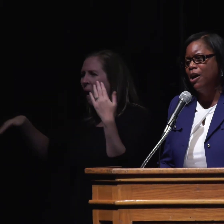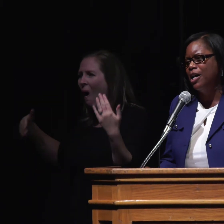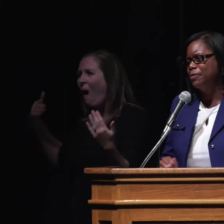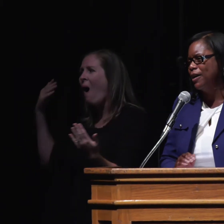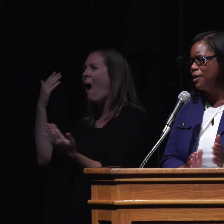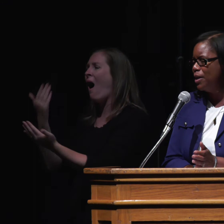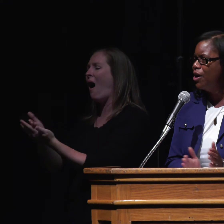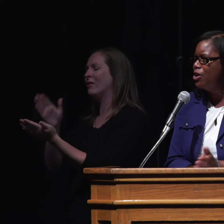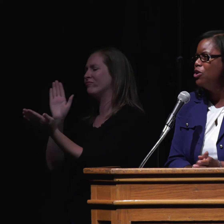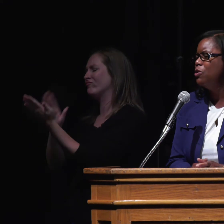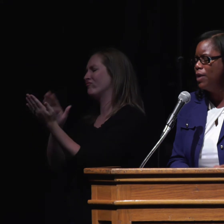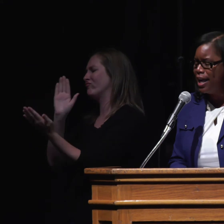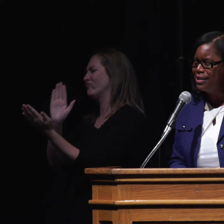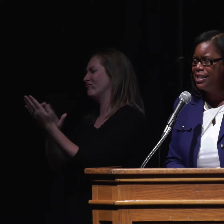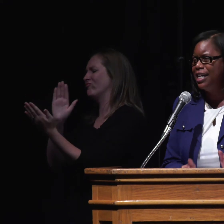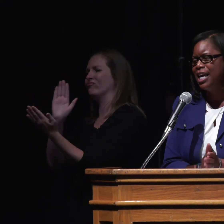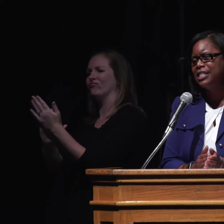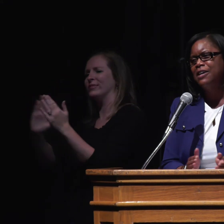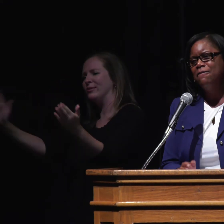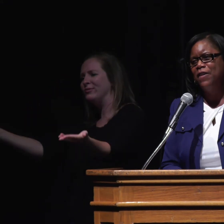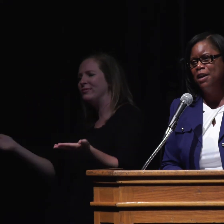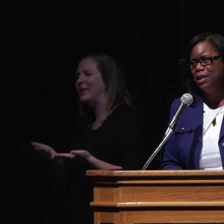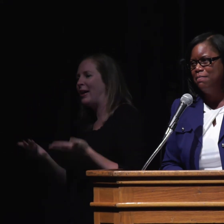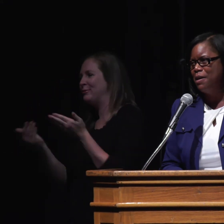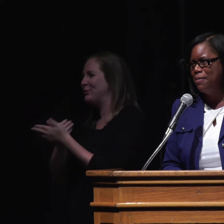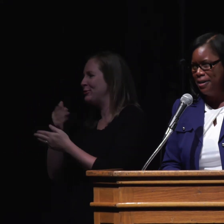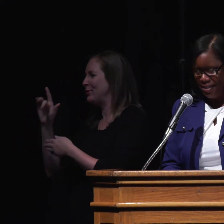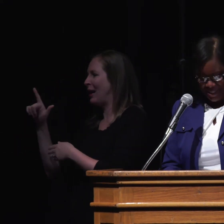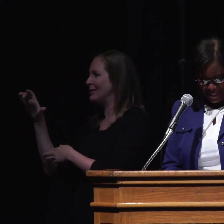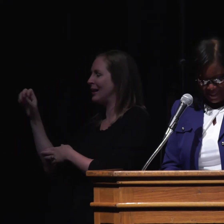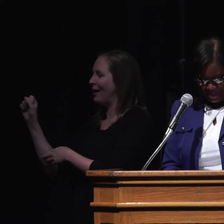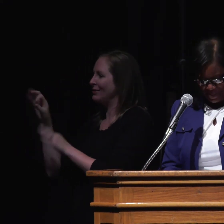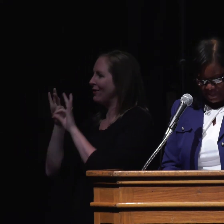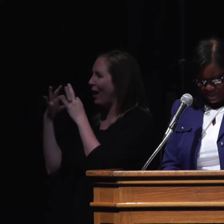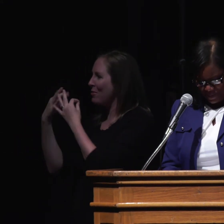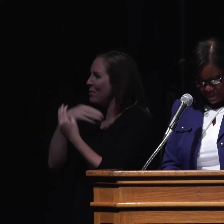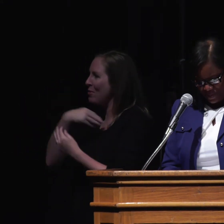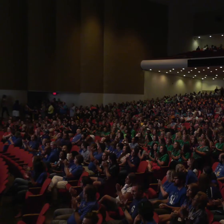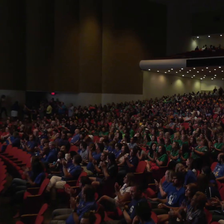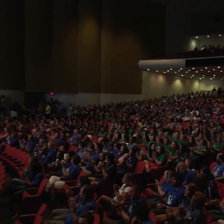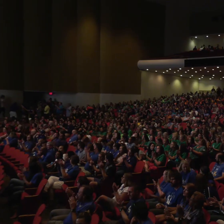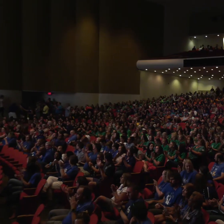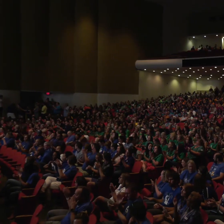of applause welcoming our new LCS family members.